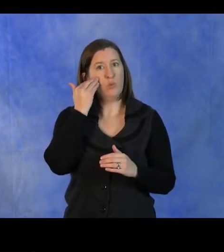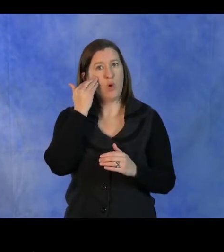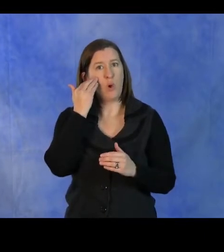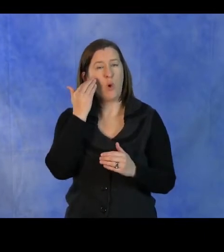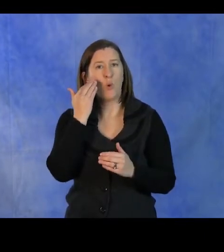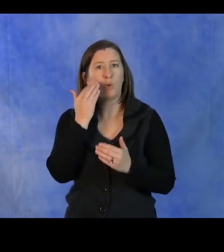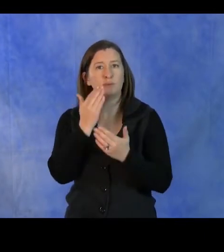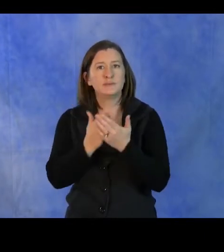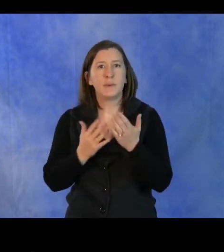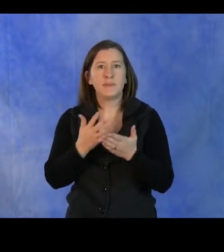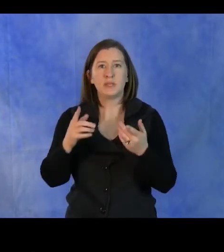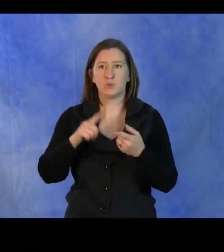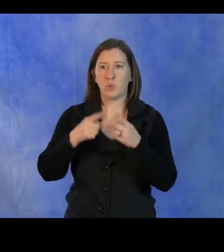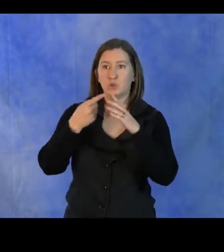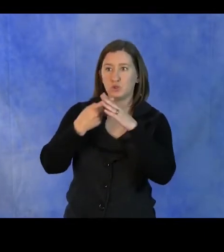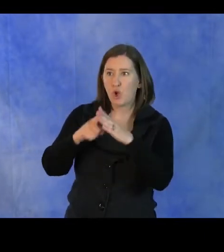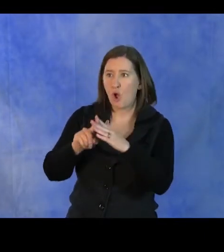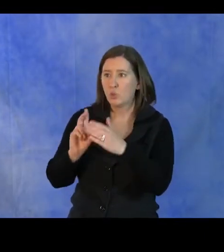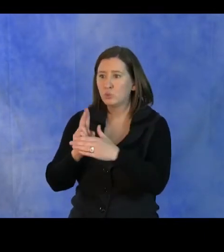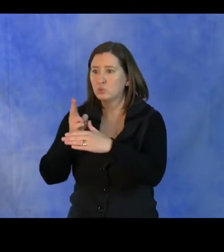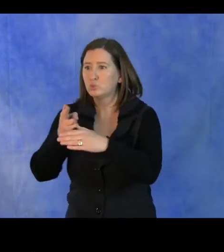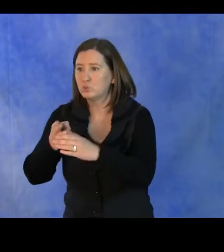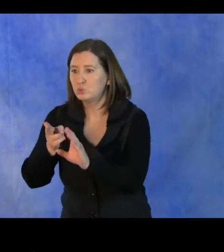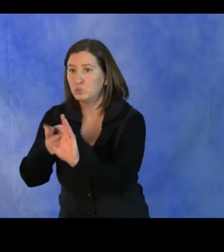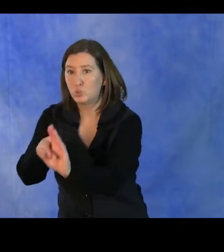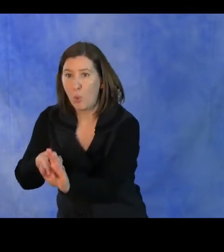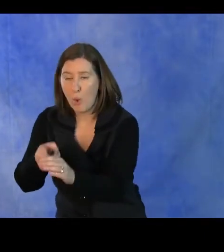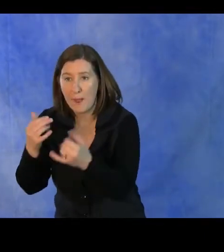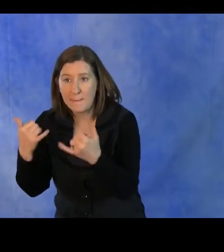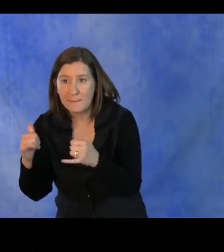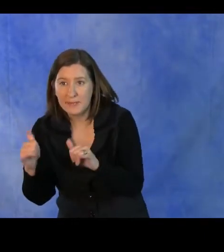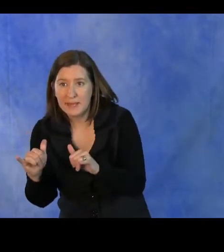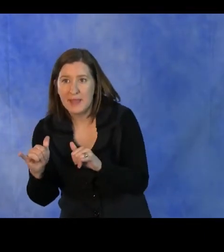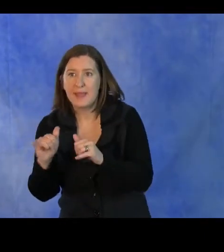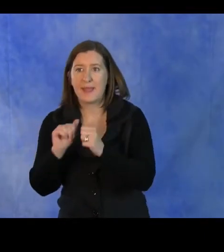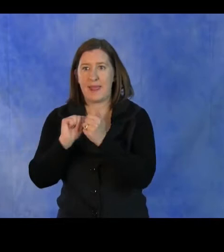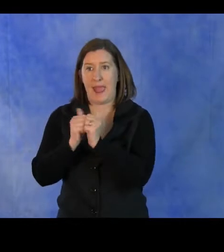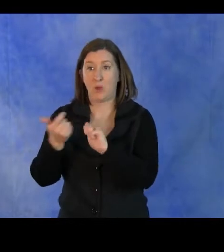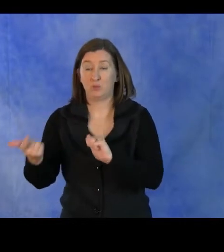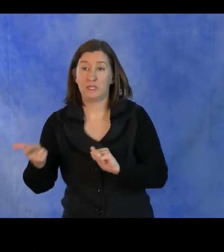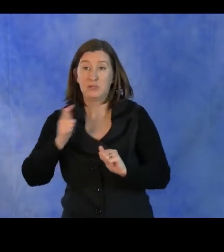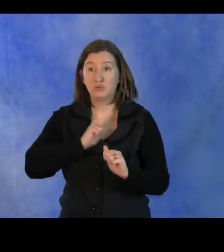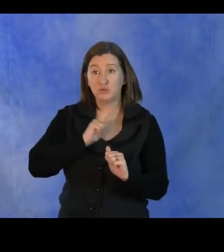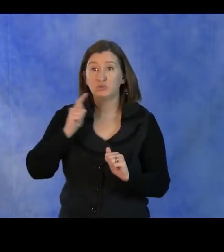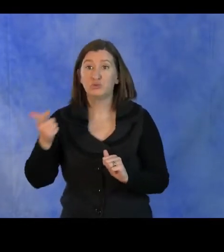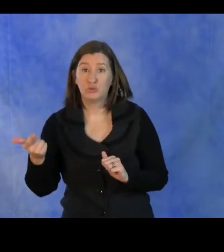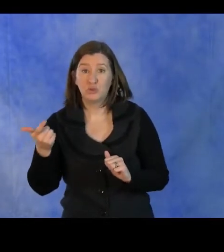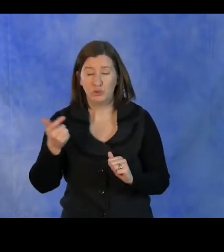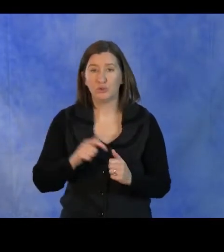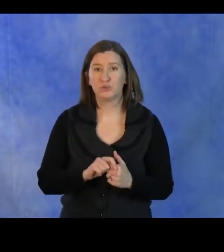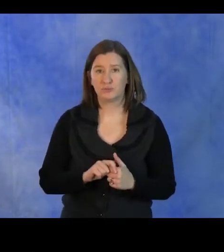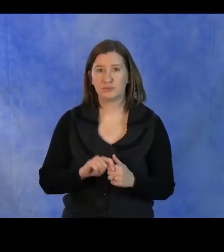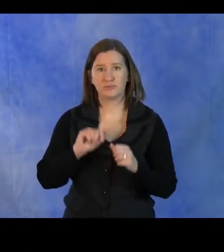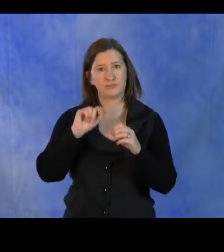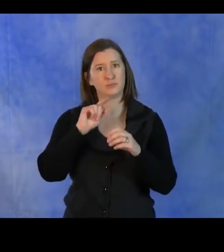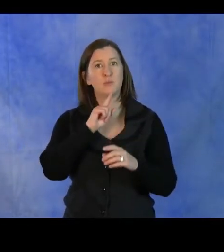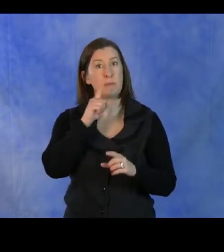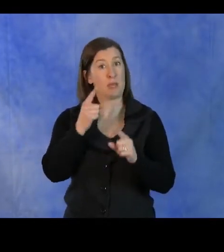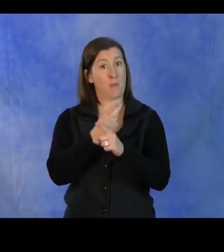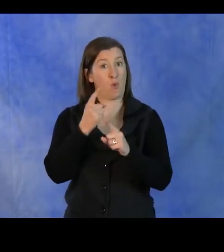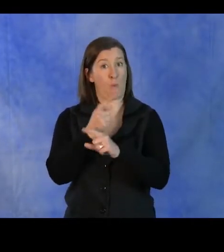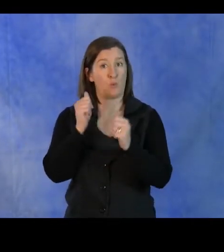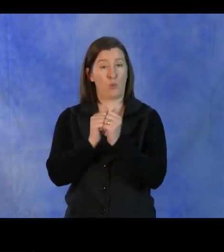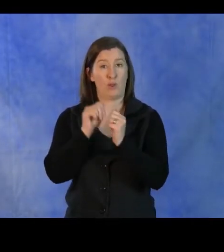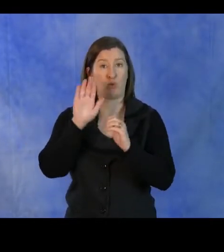Even with play, you have to know some things, like how to join a group, how to take